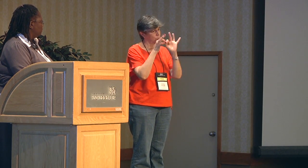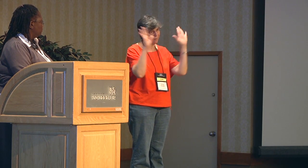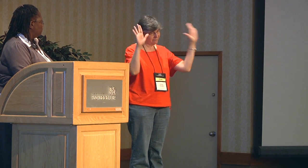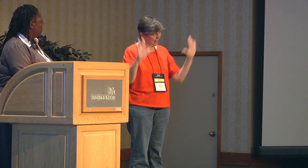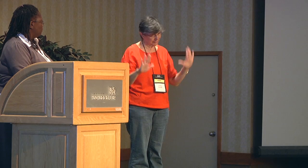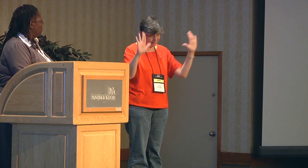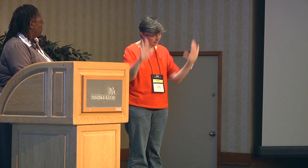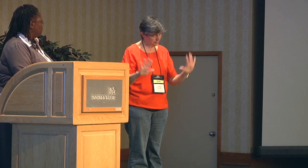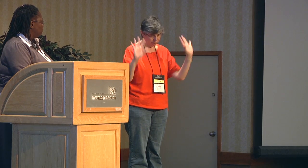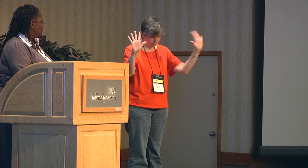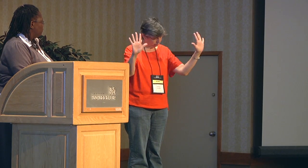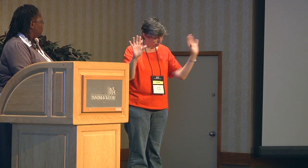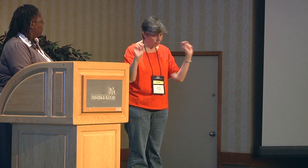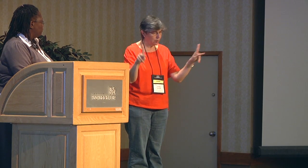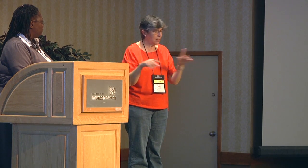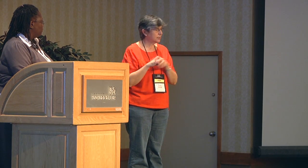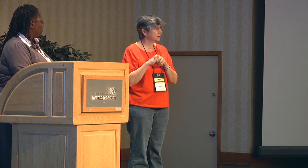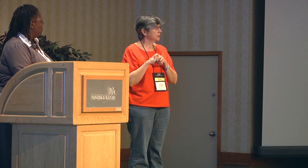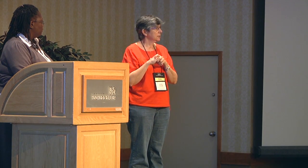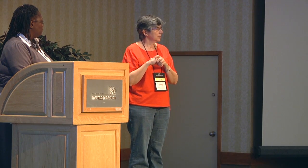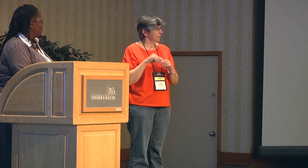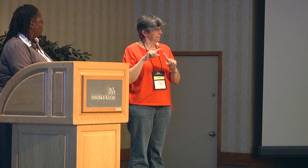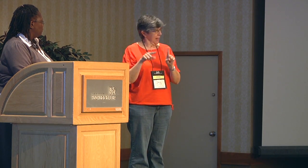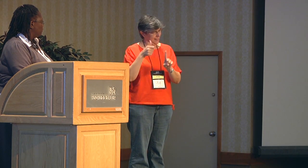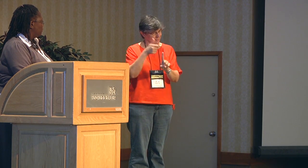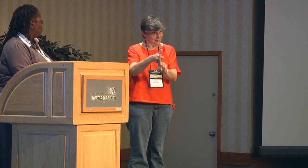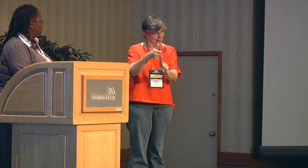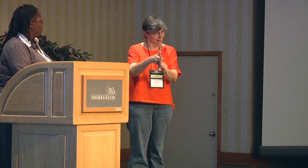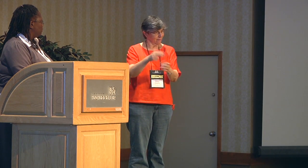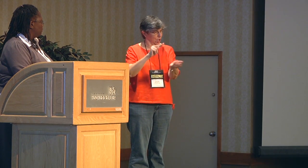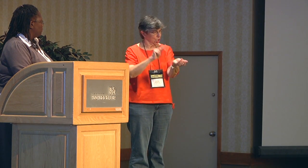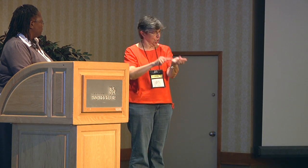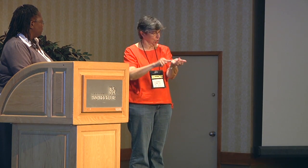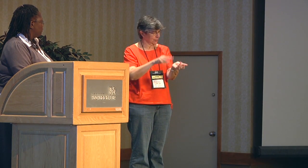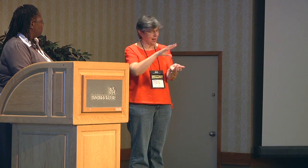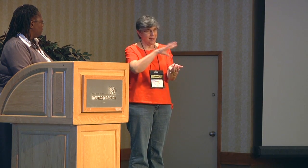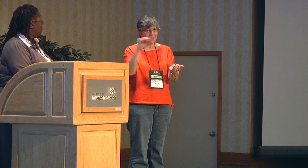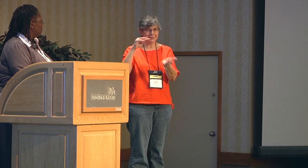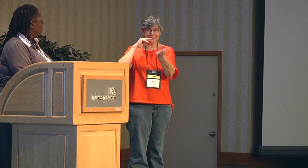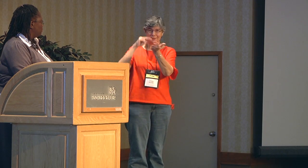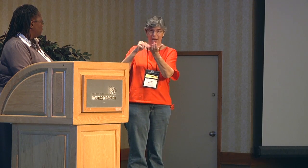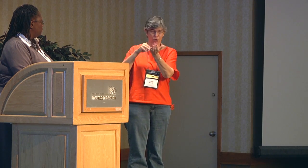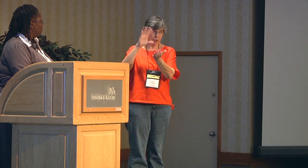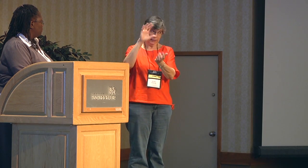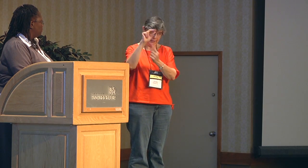She came to figure out what was going on, and there was an interpreter with her, and the interpreter was a wonderful